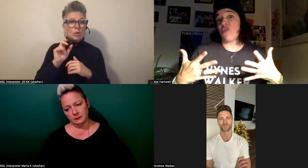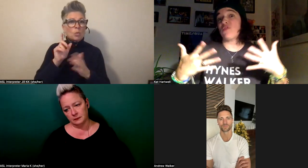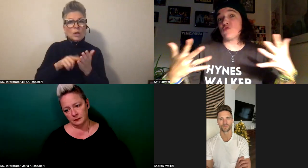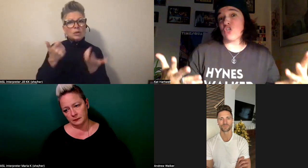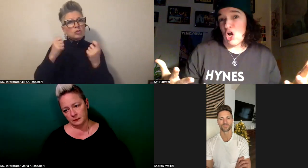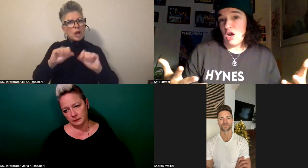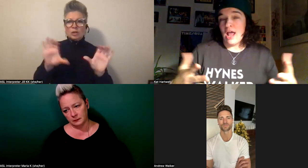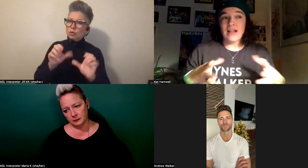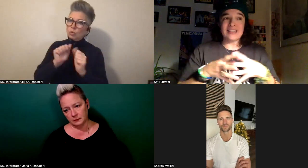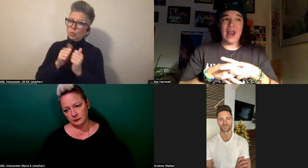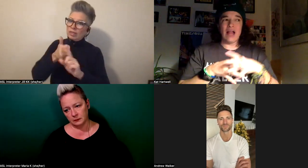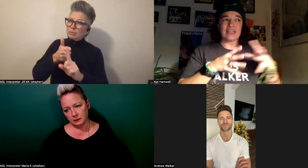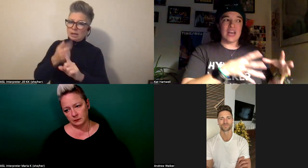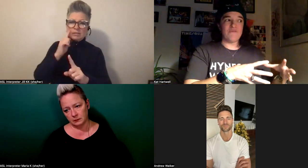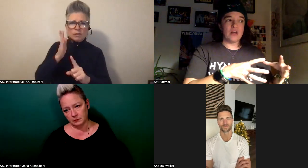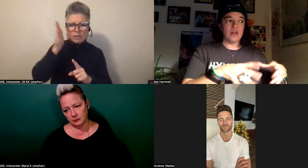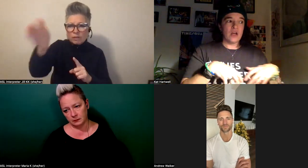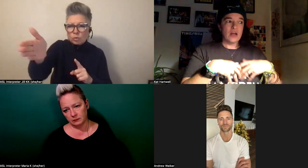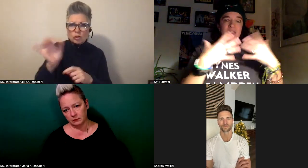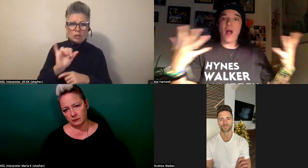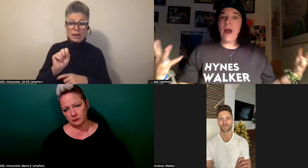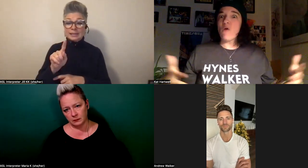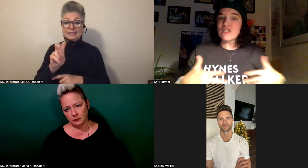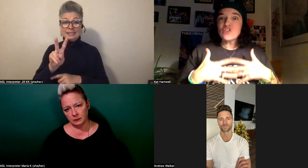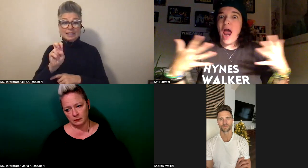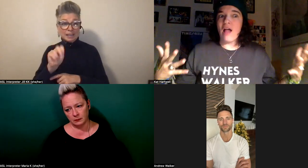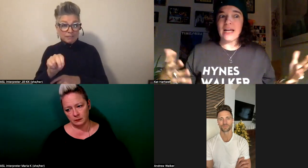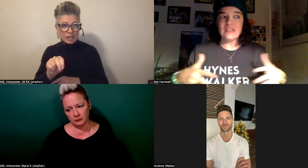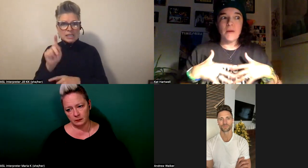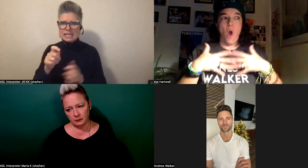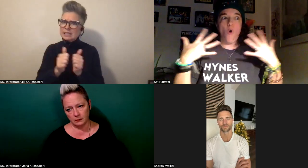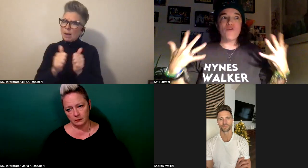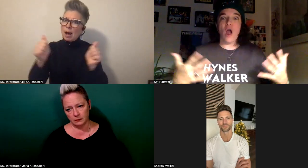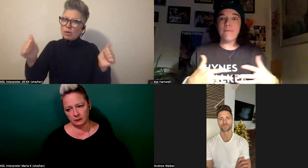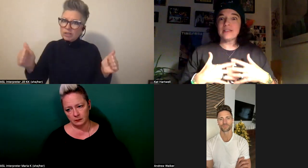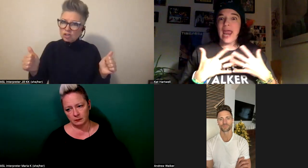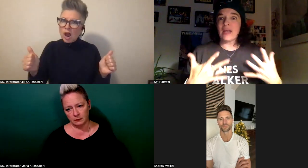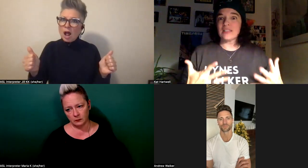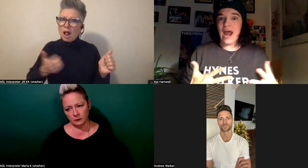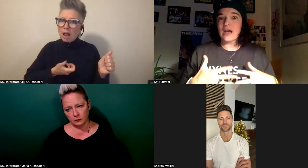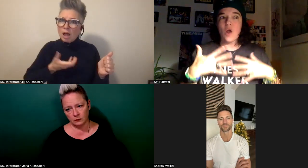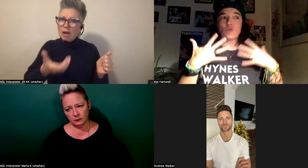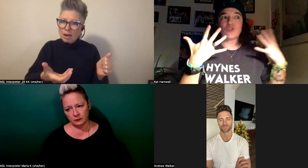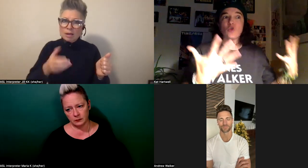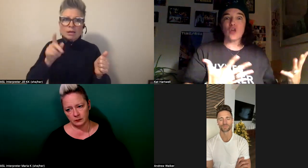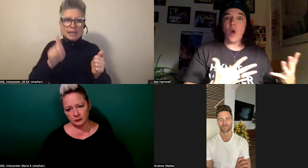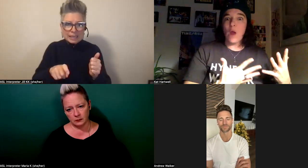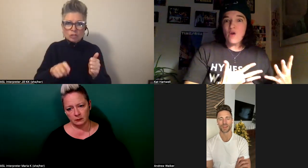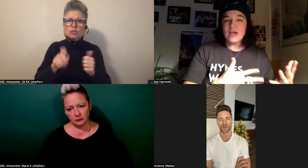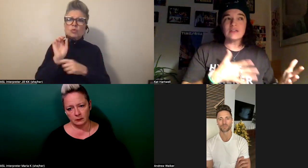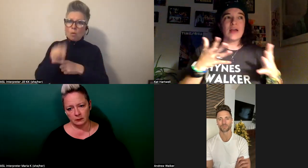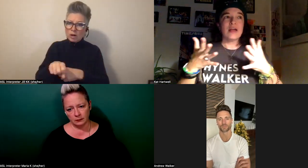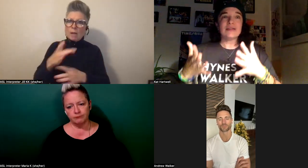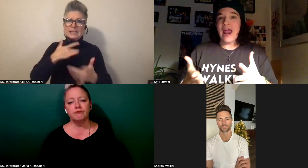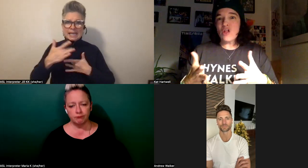themselves for the future. Like Stephen needs to come out of his child. He needs to overcome his anxiety or social